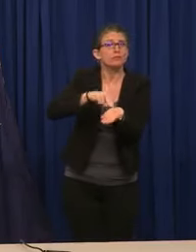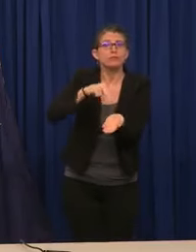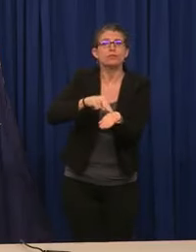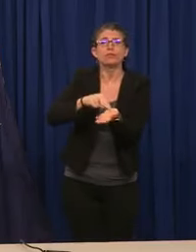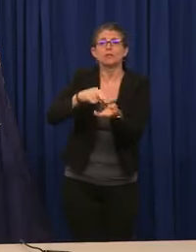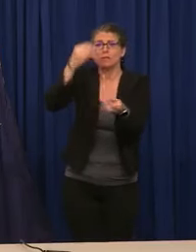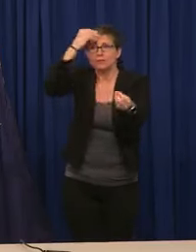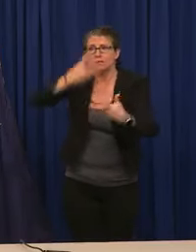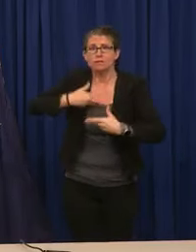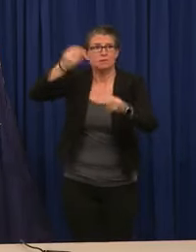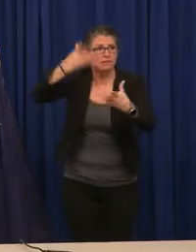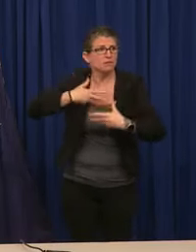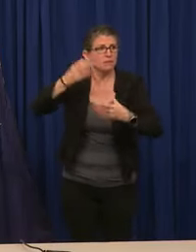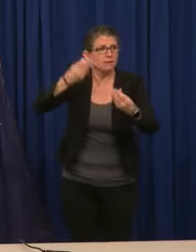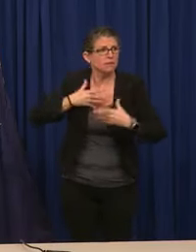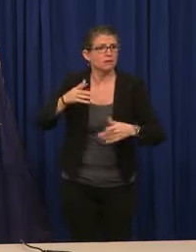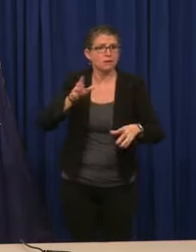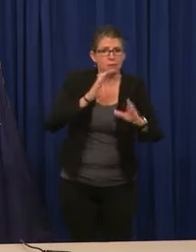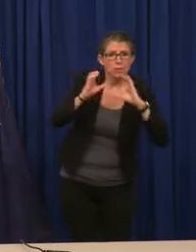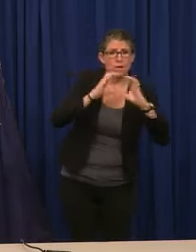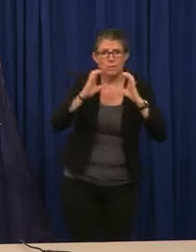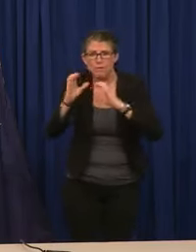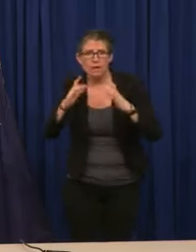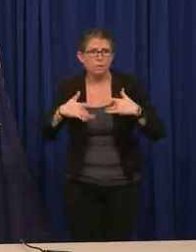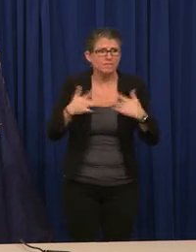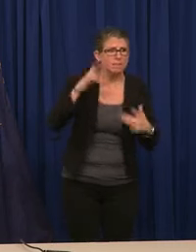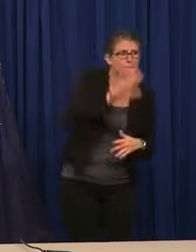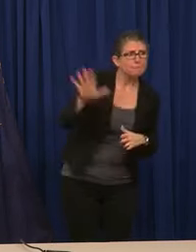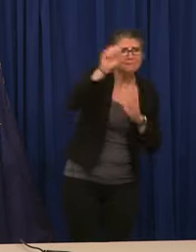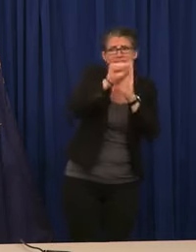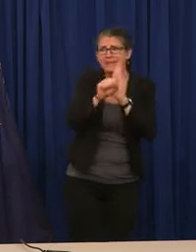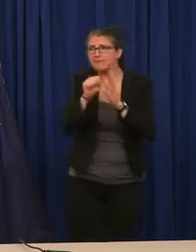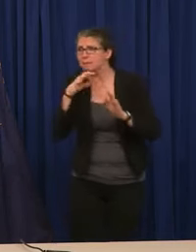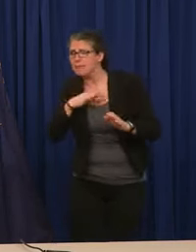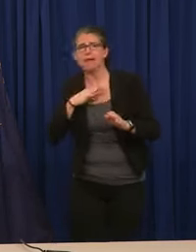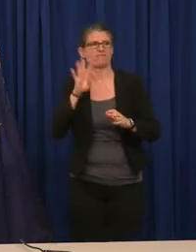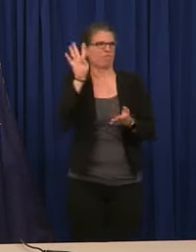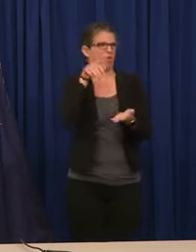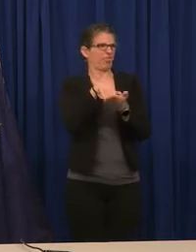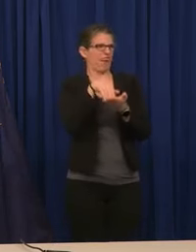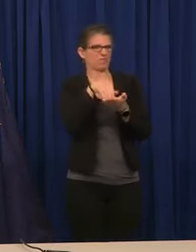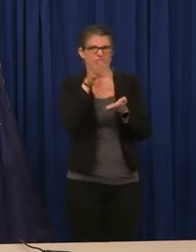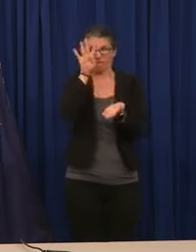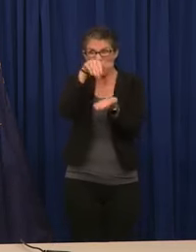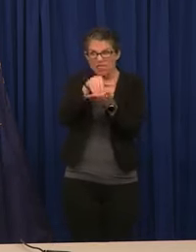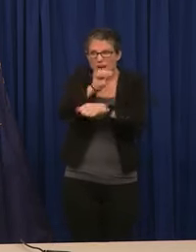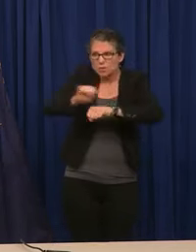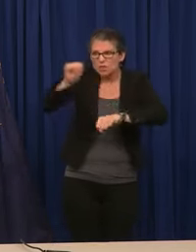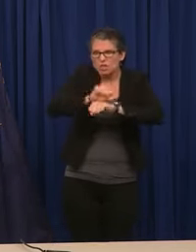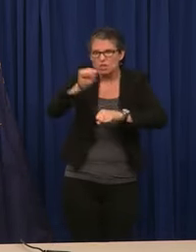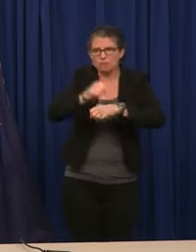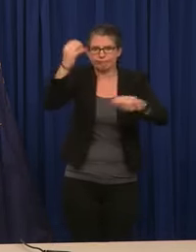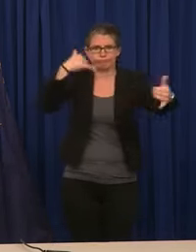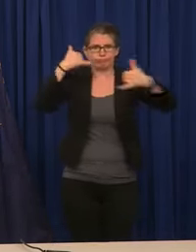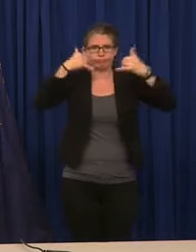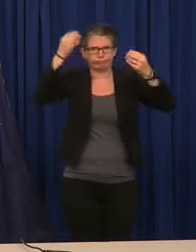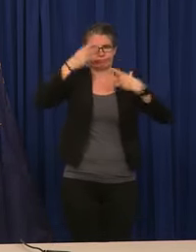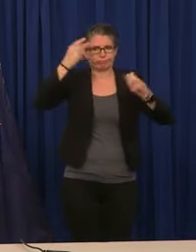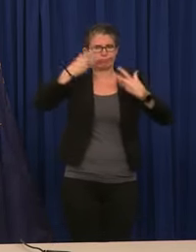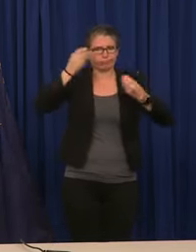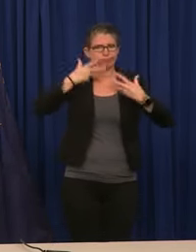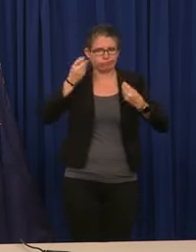I'd also like to provide a very quick update on the Oxford Street shelter situation. We've now detected